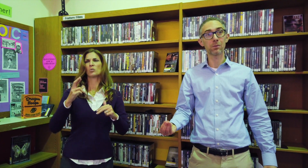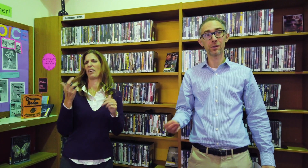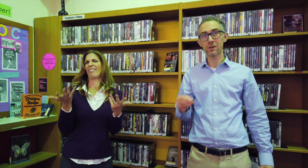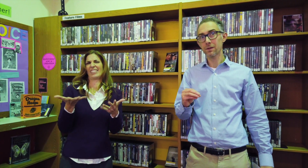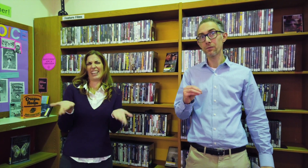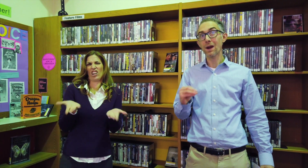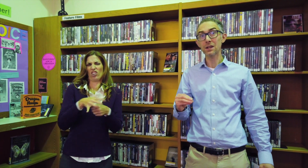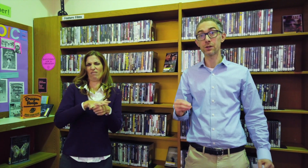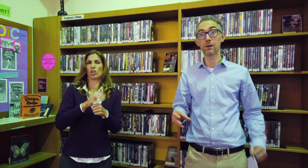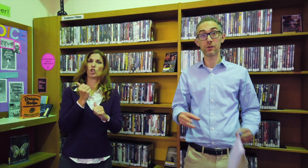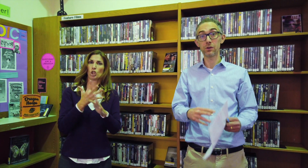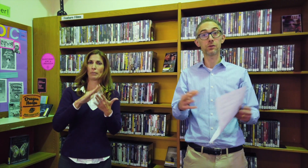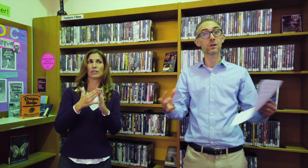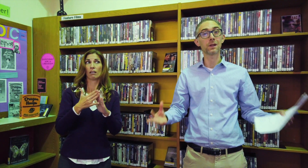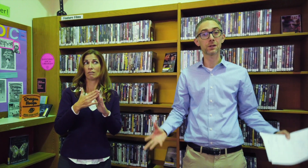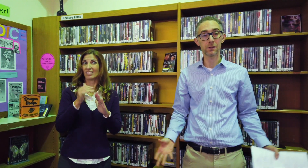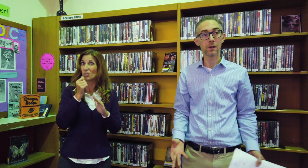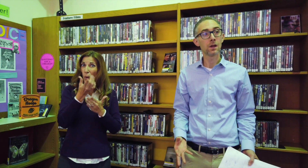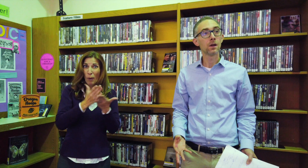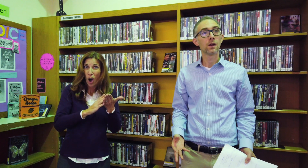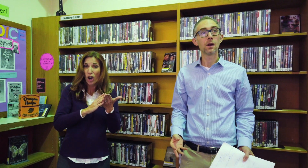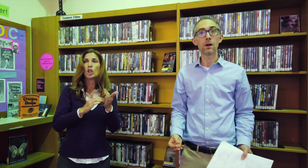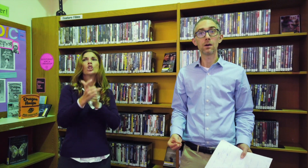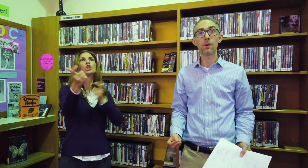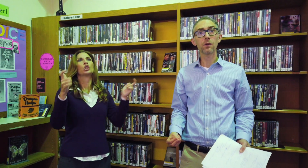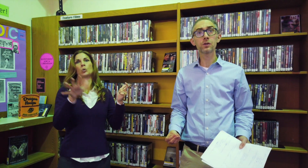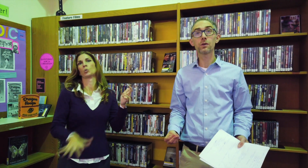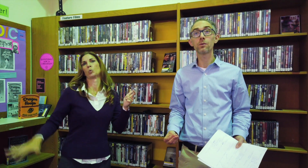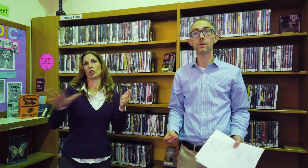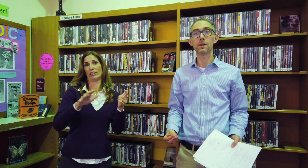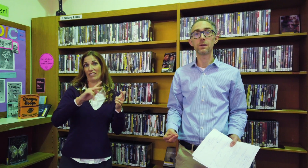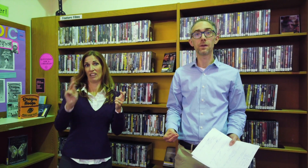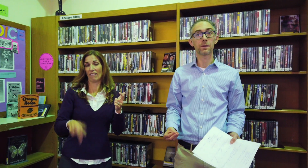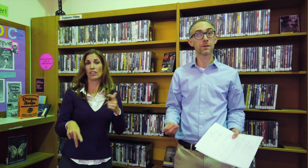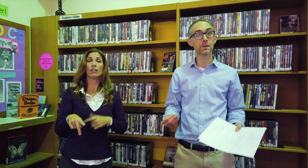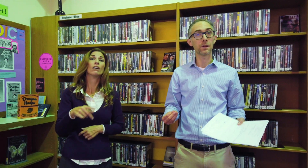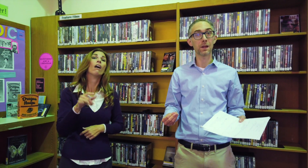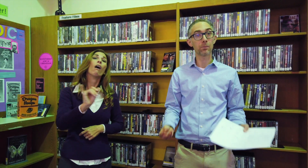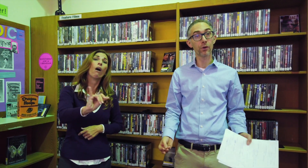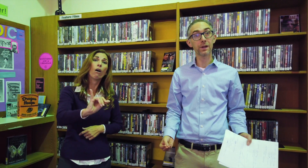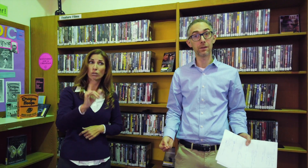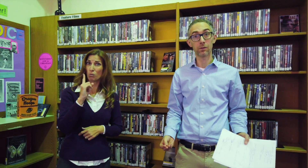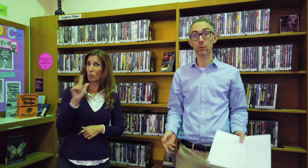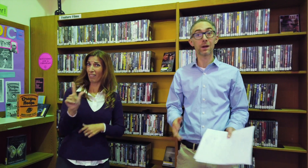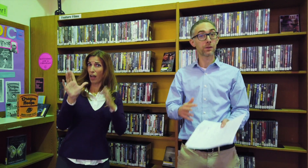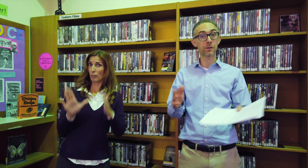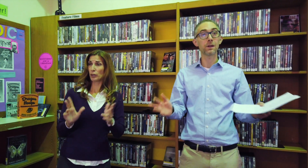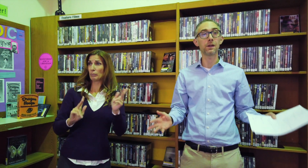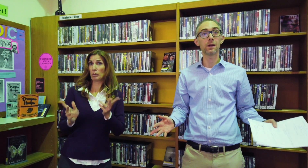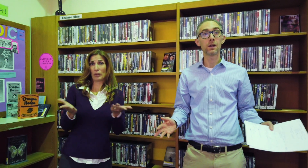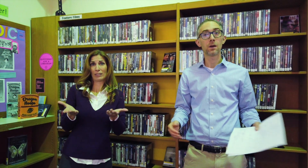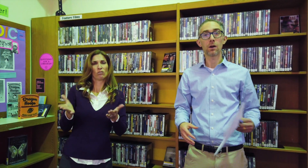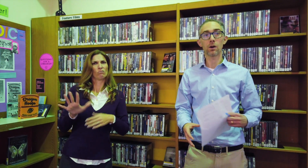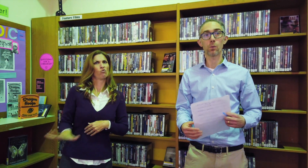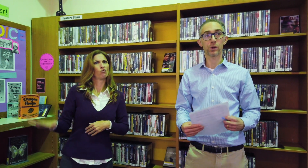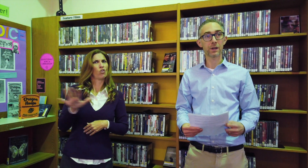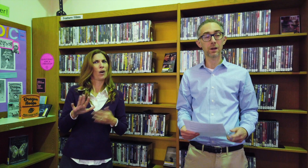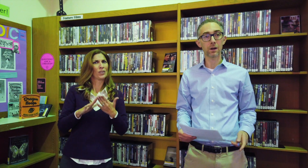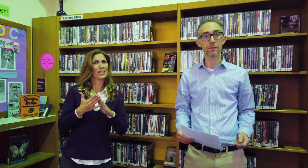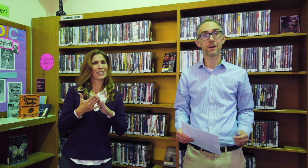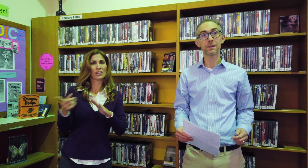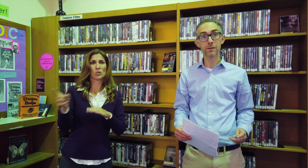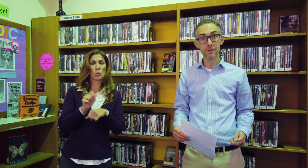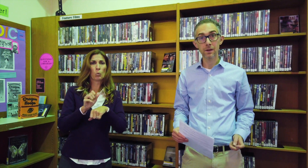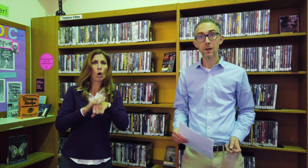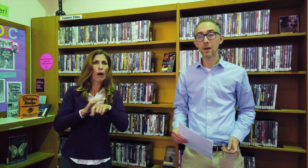in this neighborhood, is just a fraction of the huge collection. Also, the librarians throughout the city are working